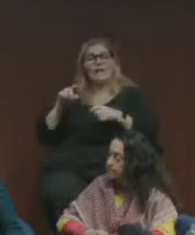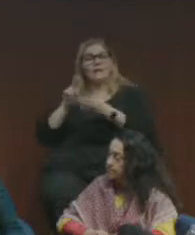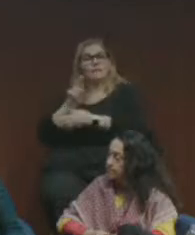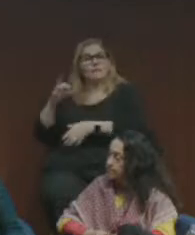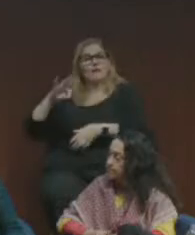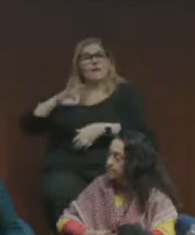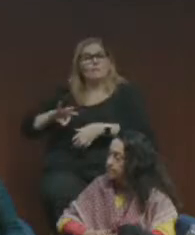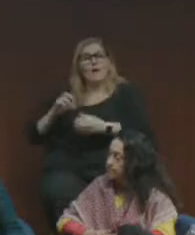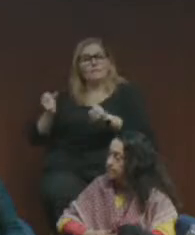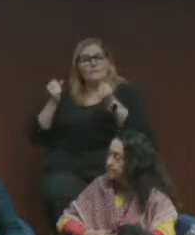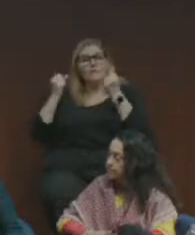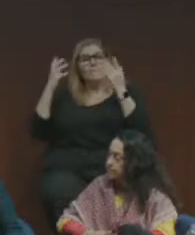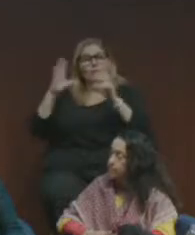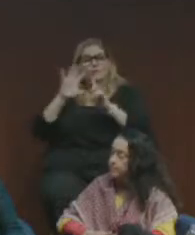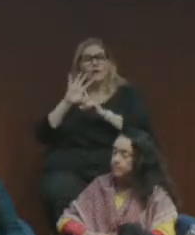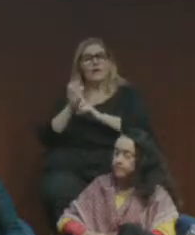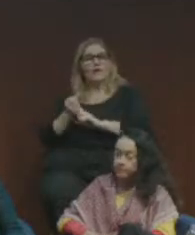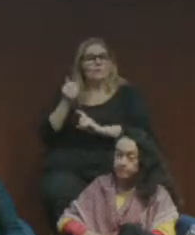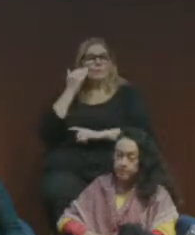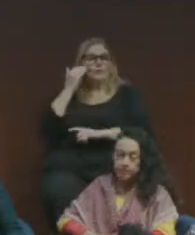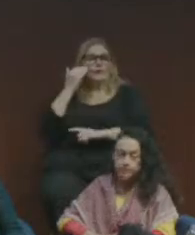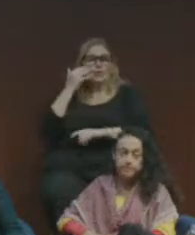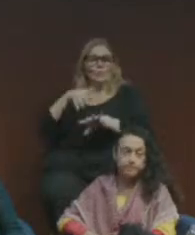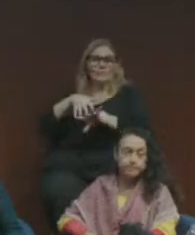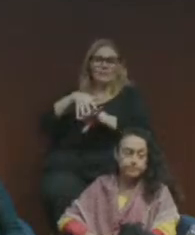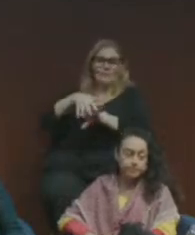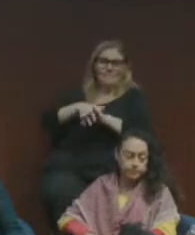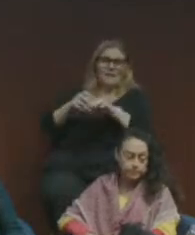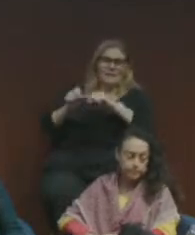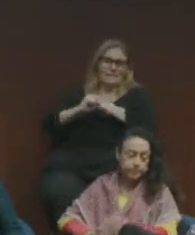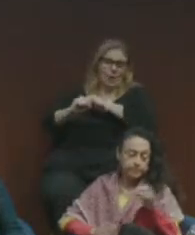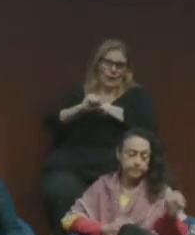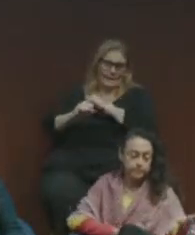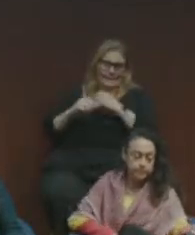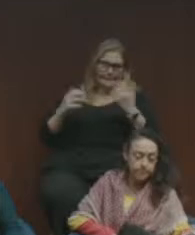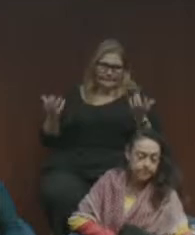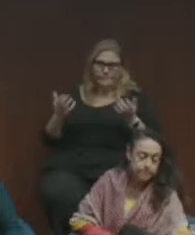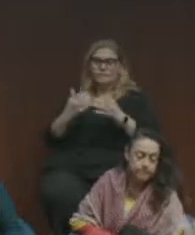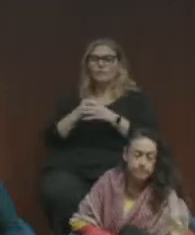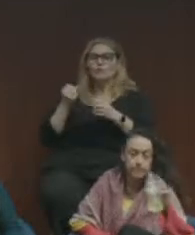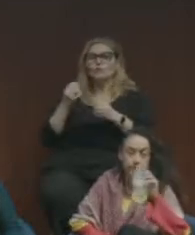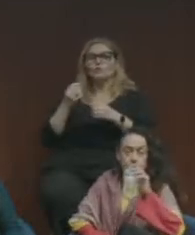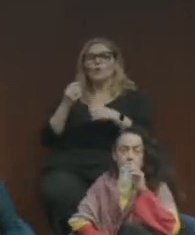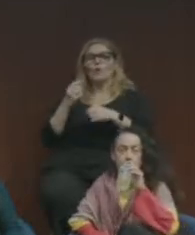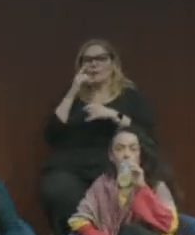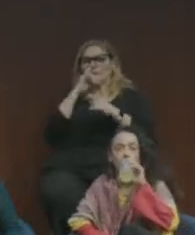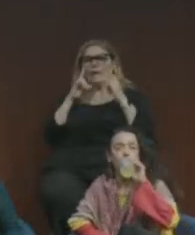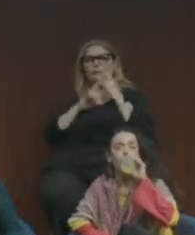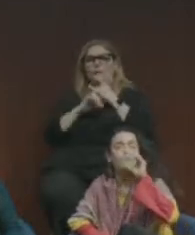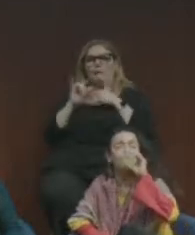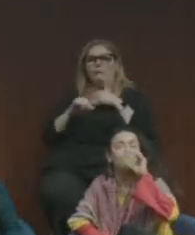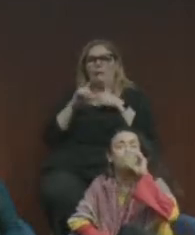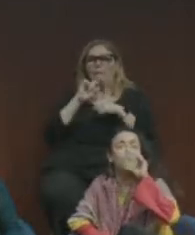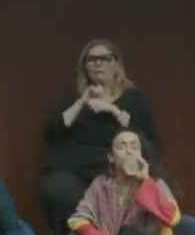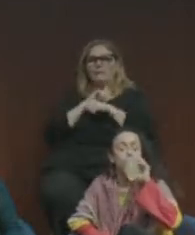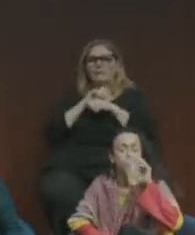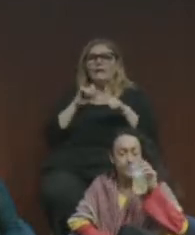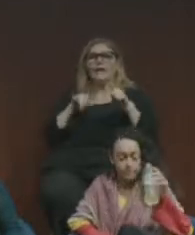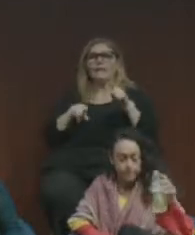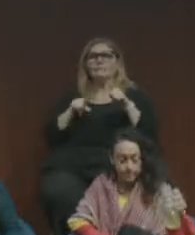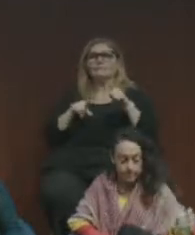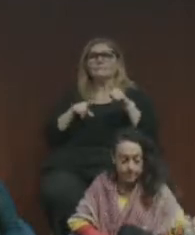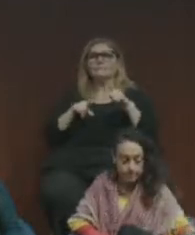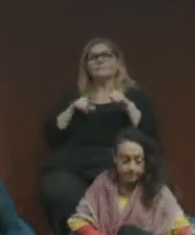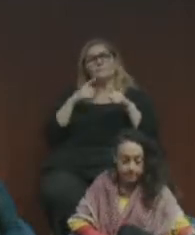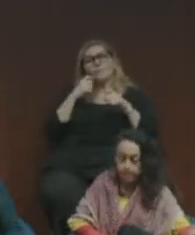from multiculturalism, which we know is embedded in the marketplace. And so I wanted to offer some reflections